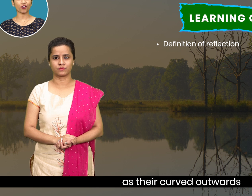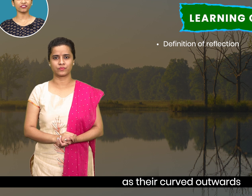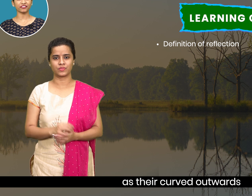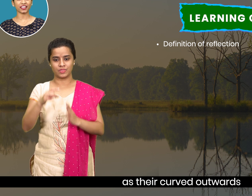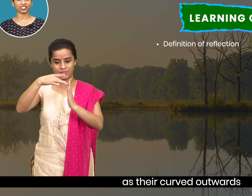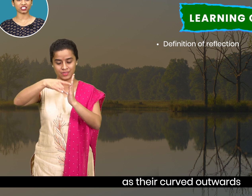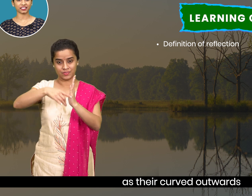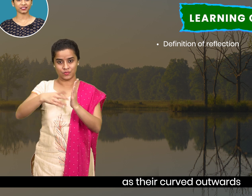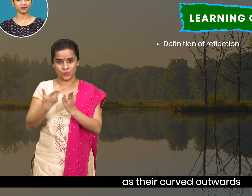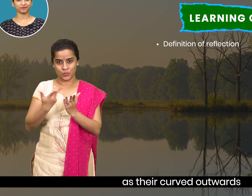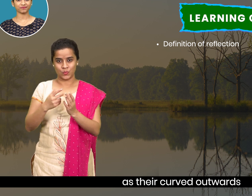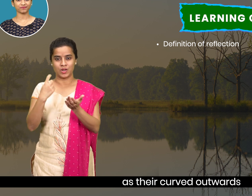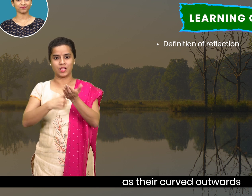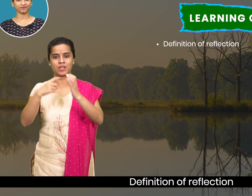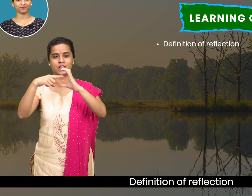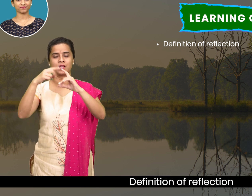Definition of reflection.